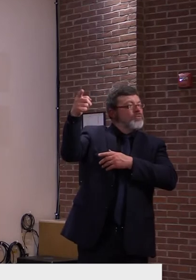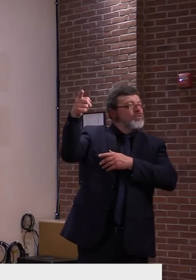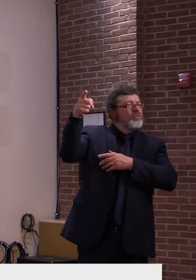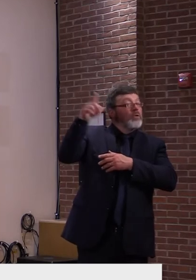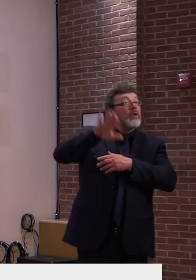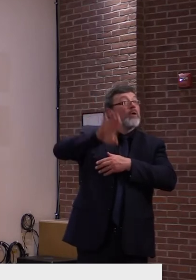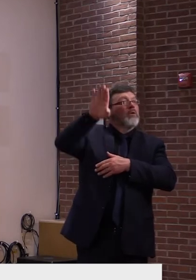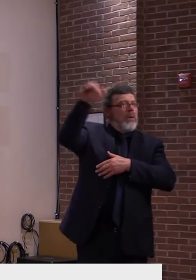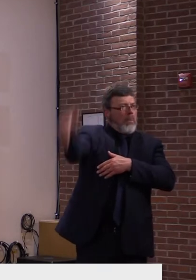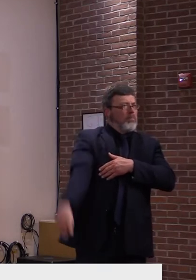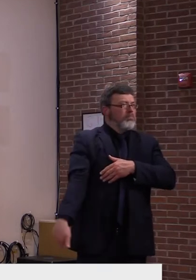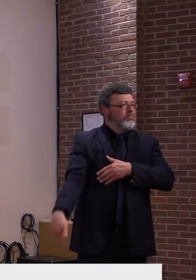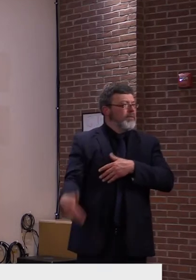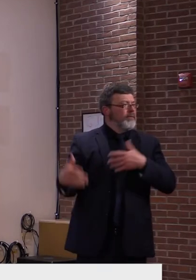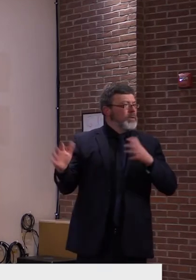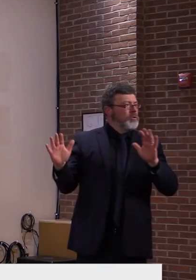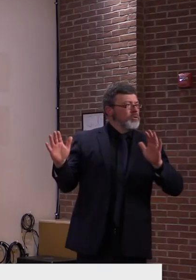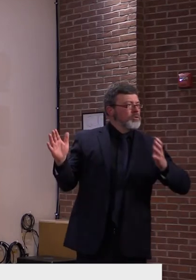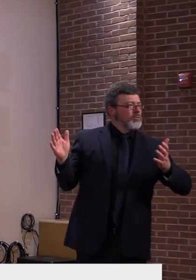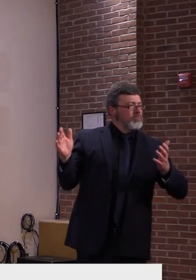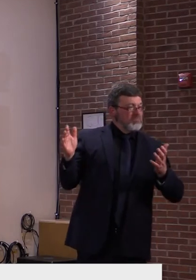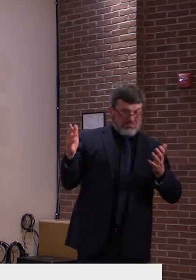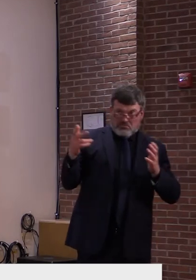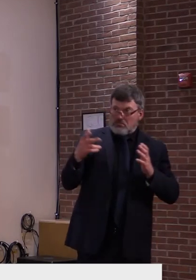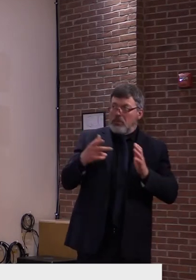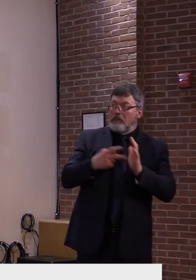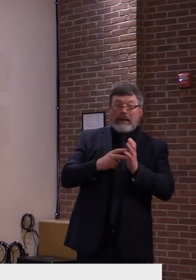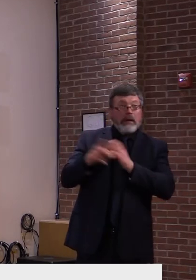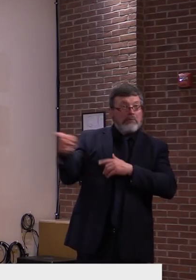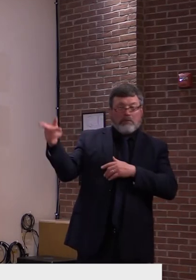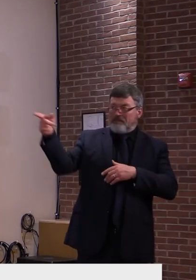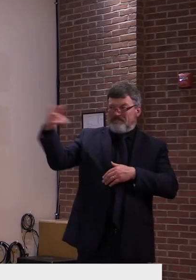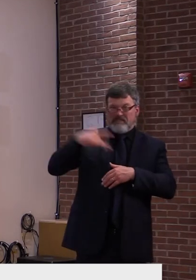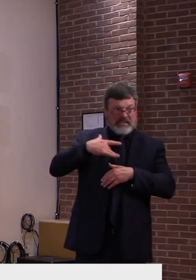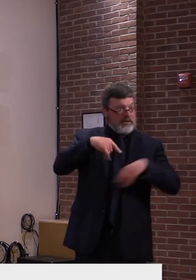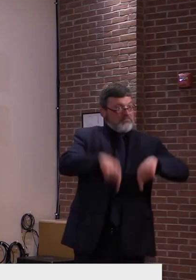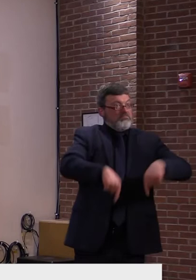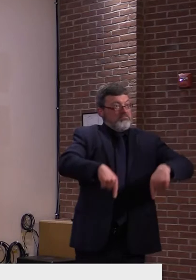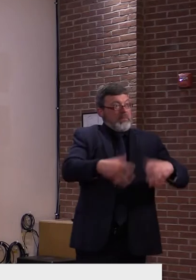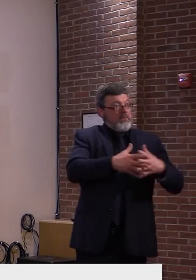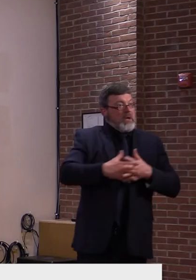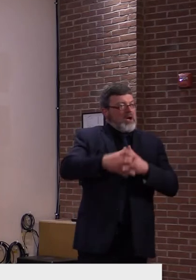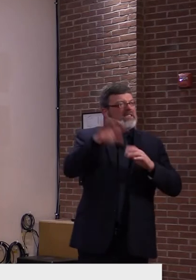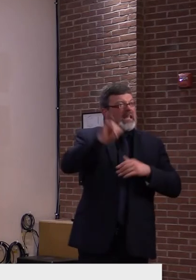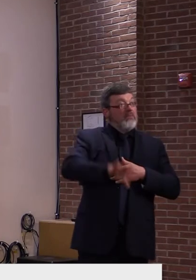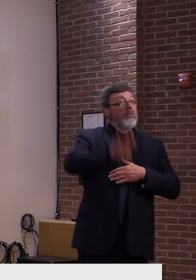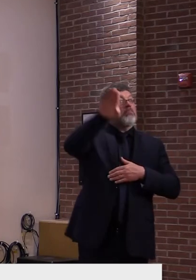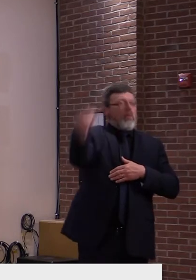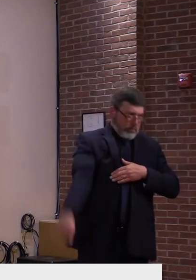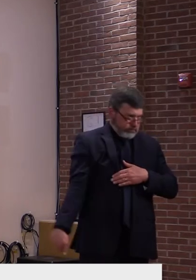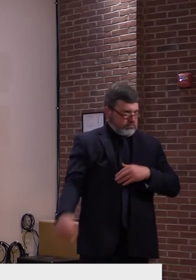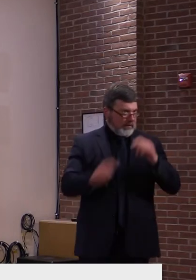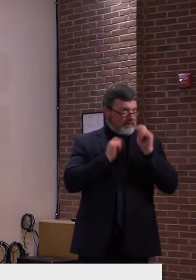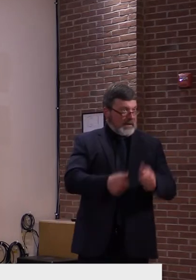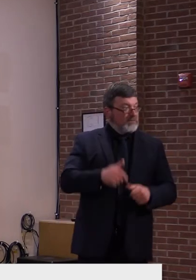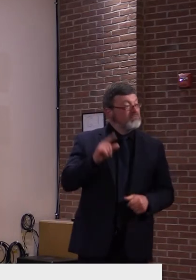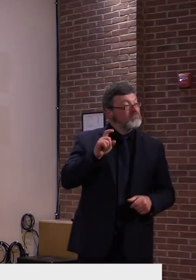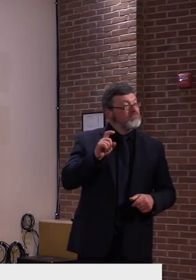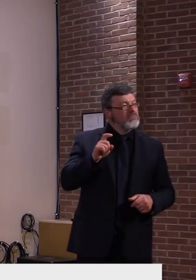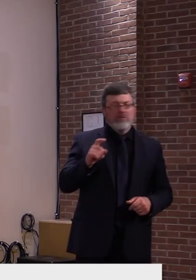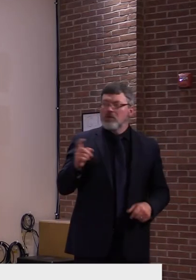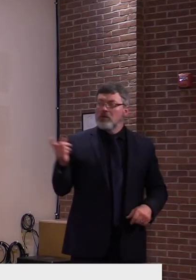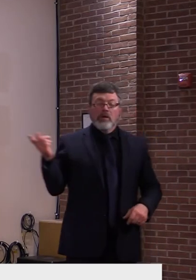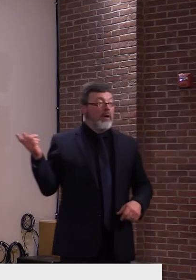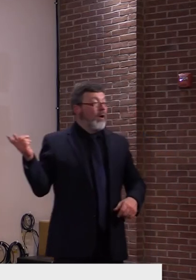are you expecting that to happen? And when do you expect to see that peak? Yeah, so. I mean, if you presume that. So the difference in the